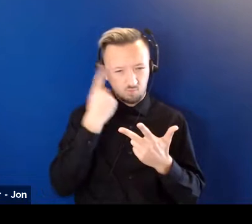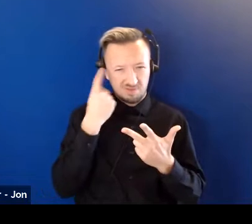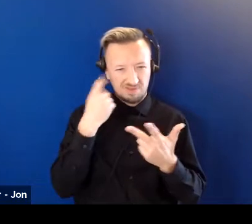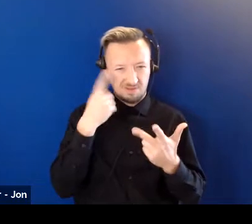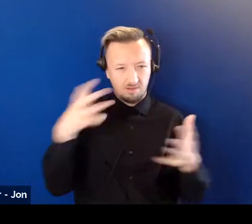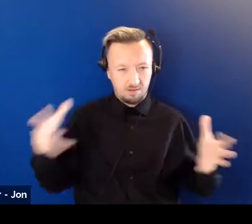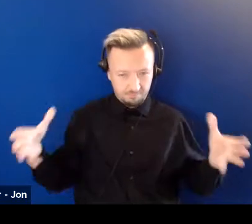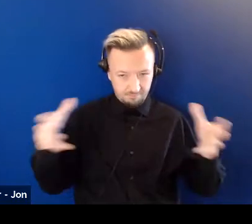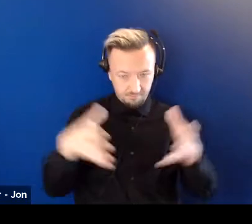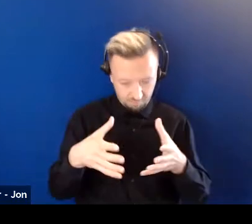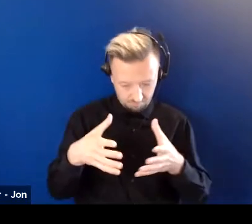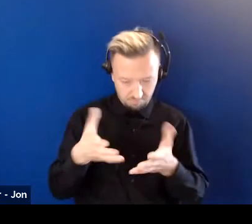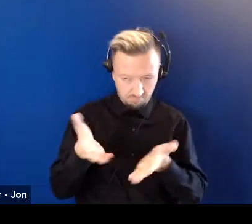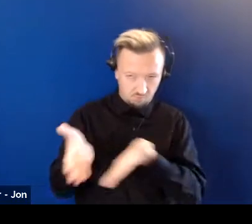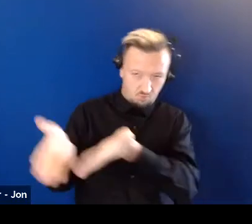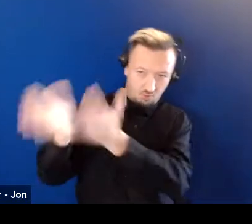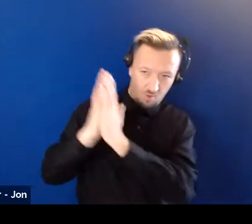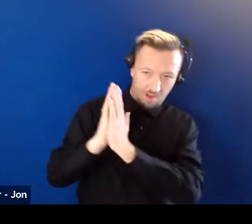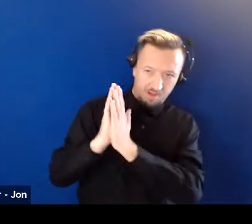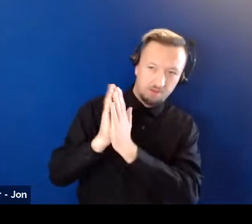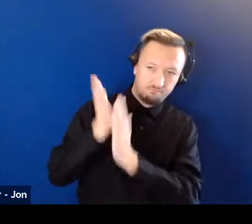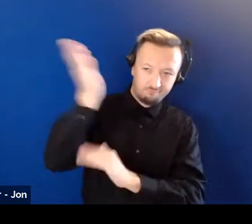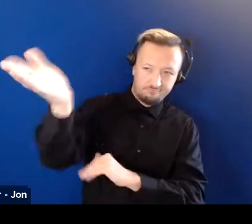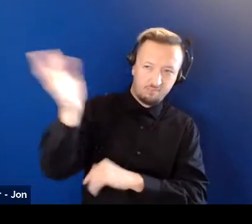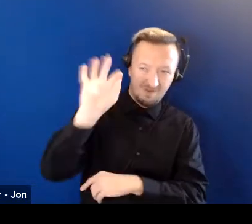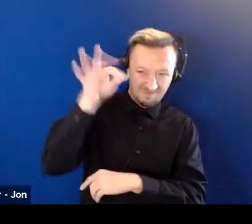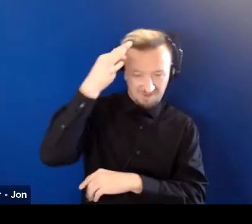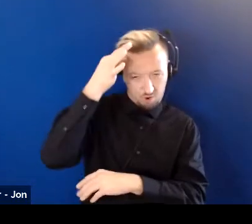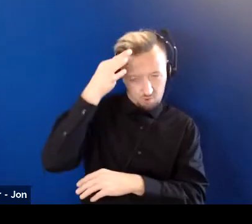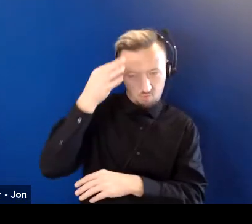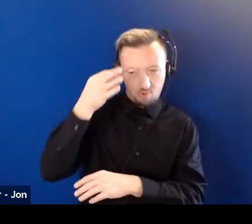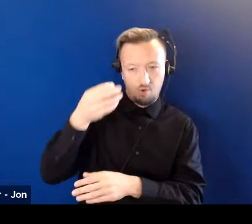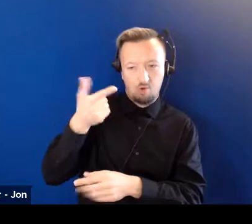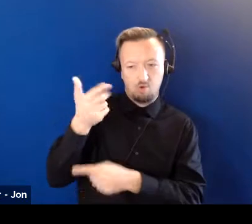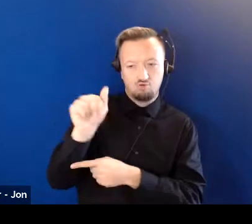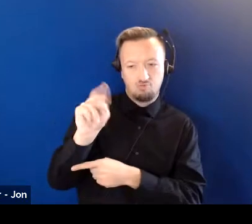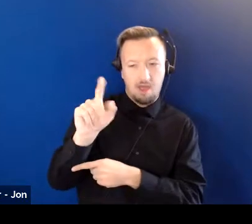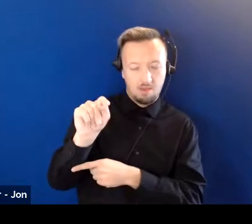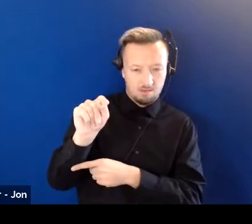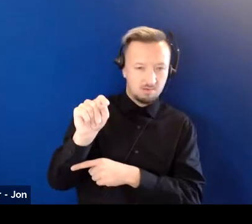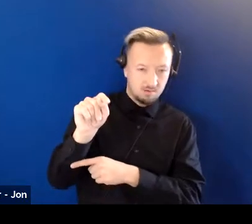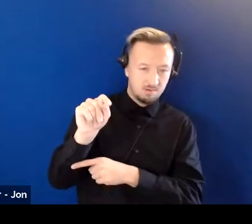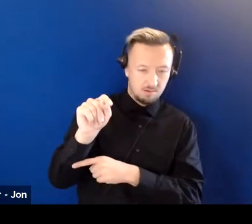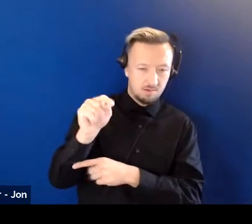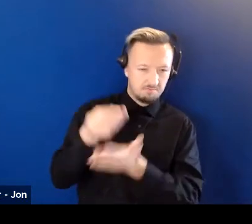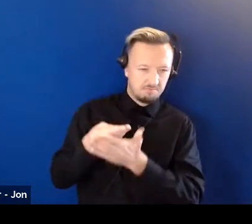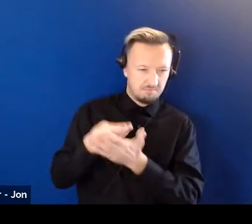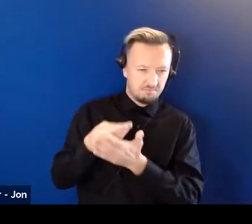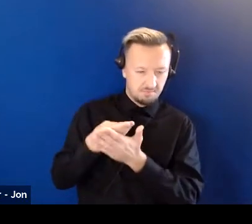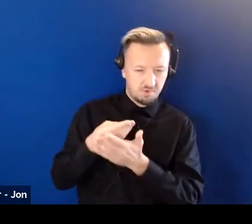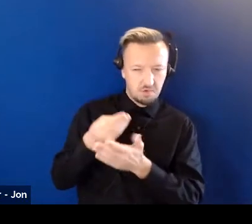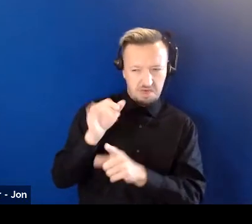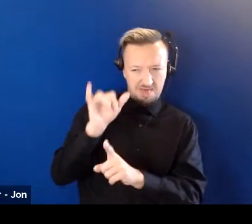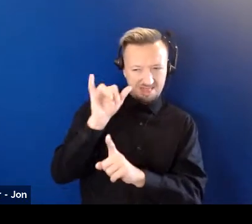for a federal grant. And so what we want to do is sort of talk about what our experience was in applying for